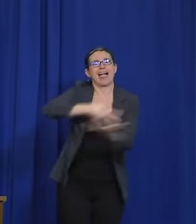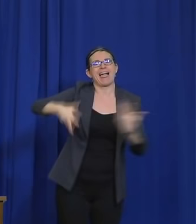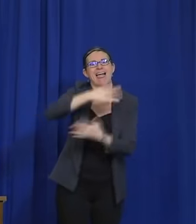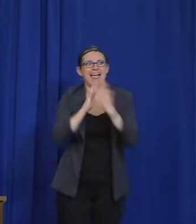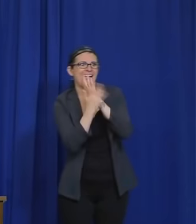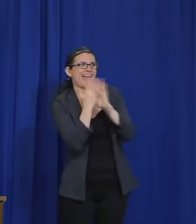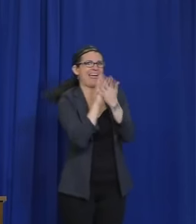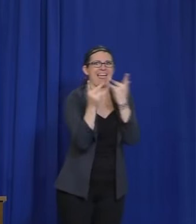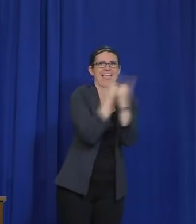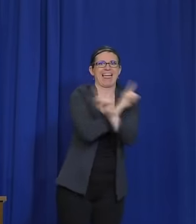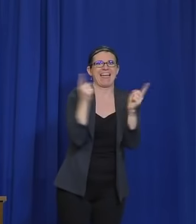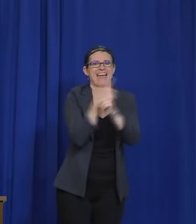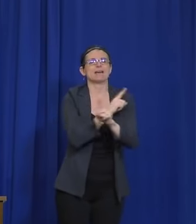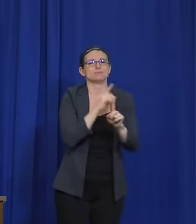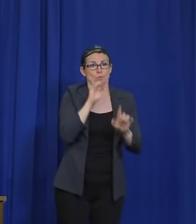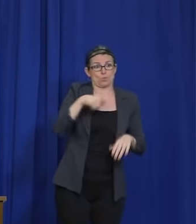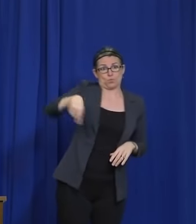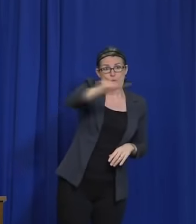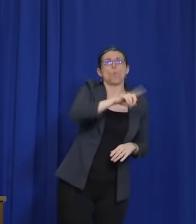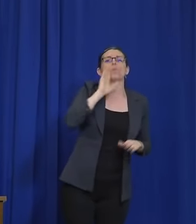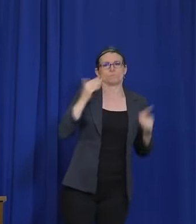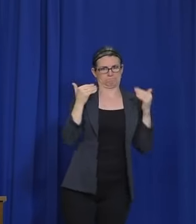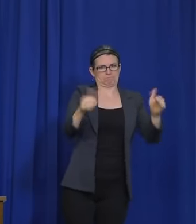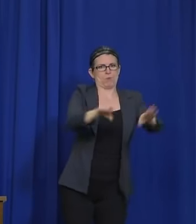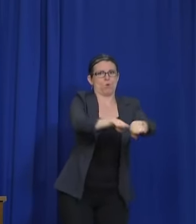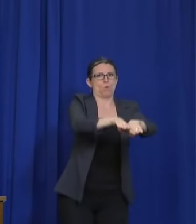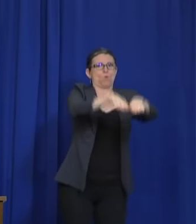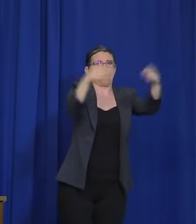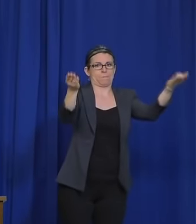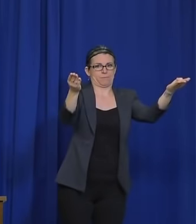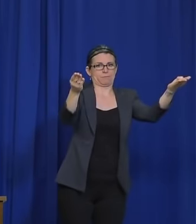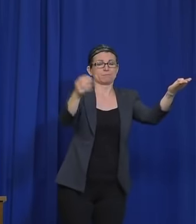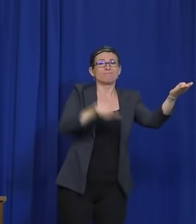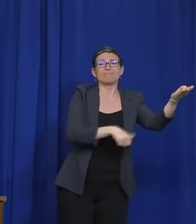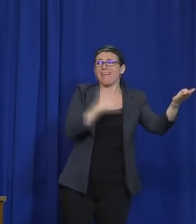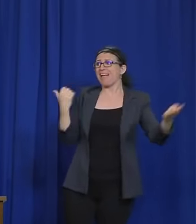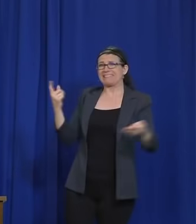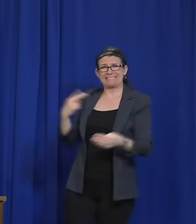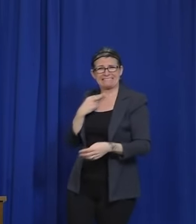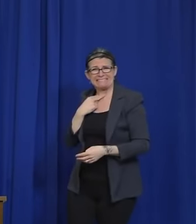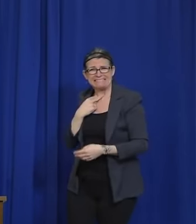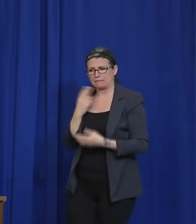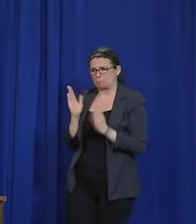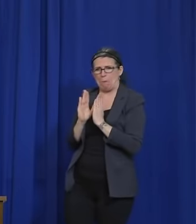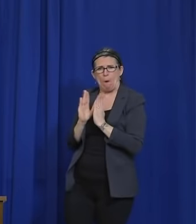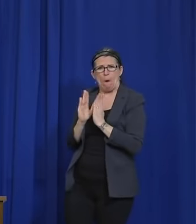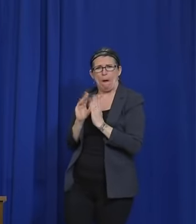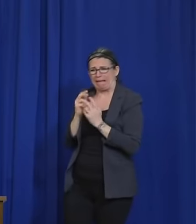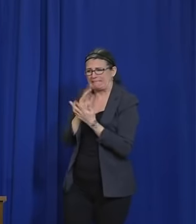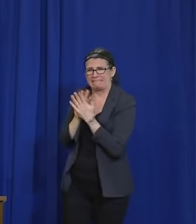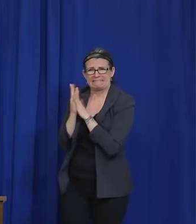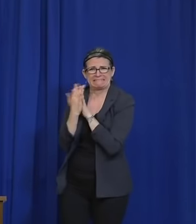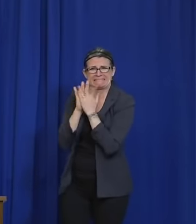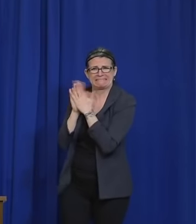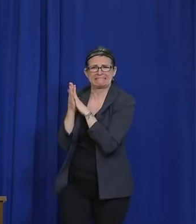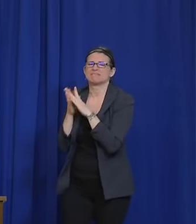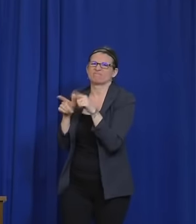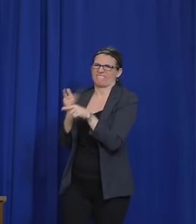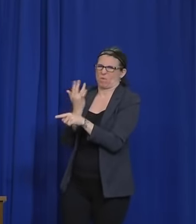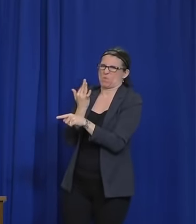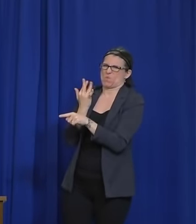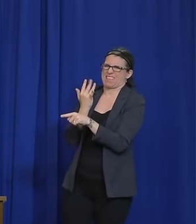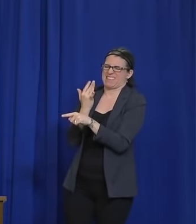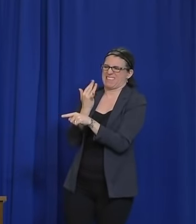cannot do that will be among the last. At any point, if the loosening of certain restrictions